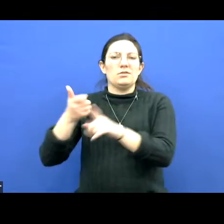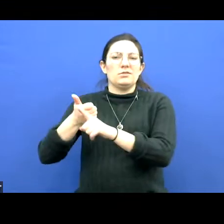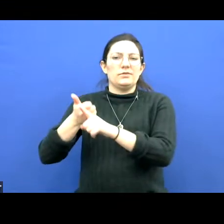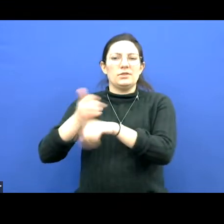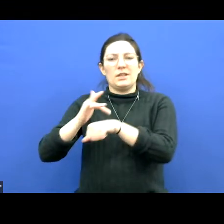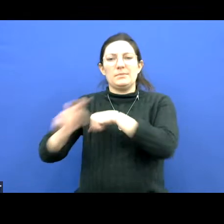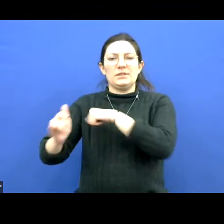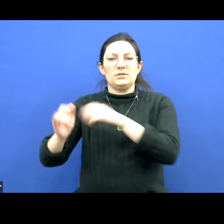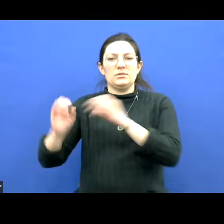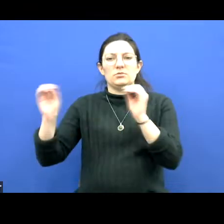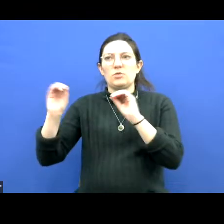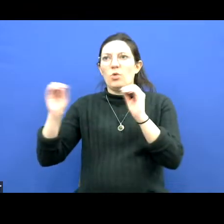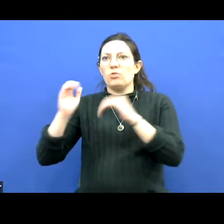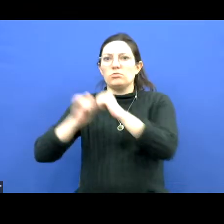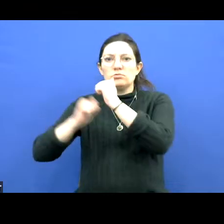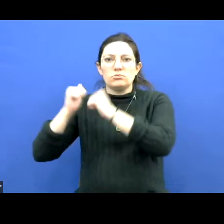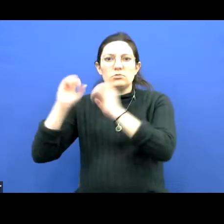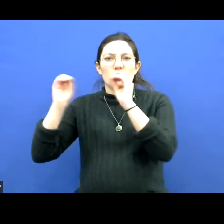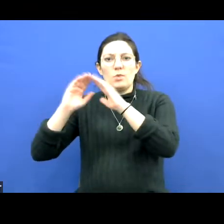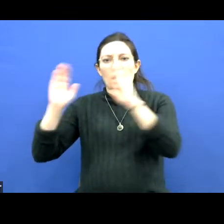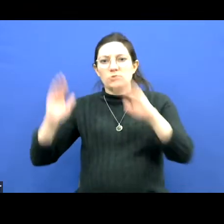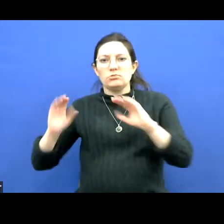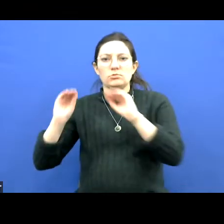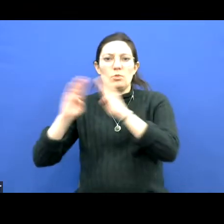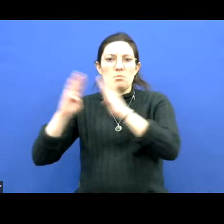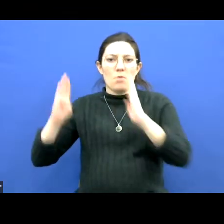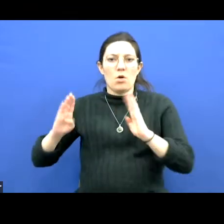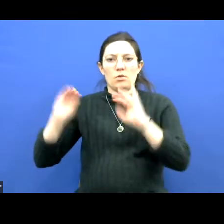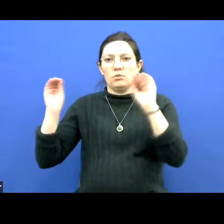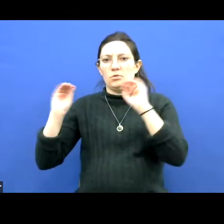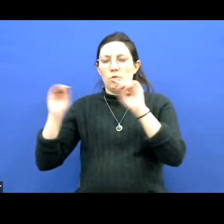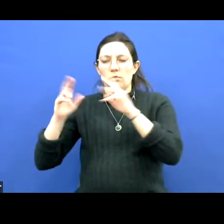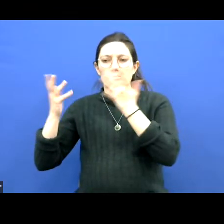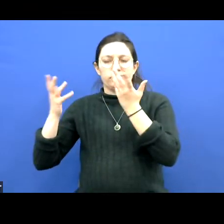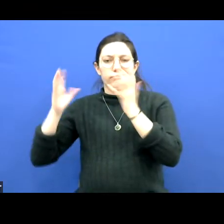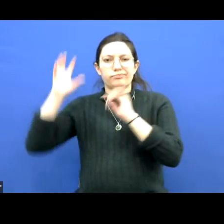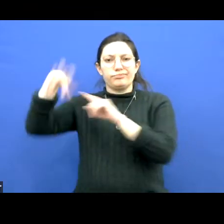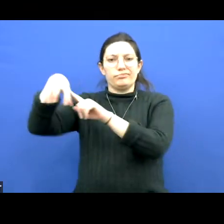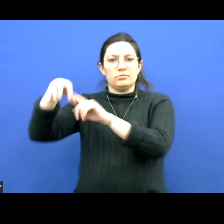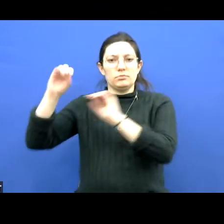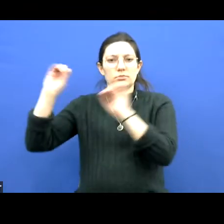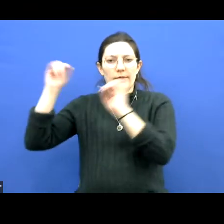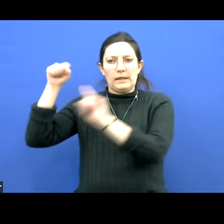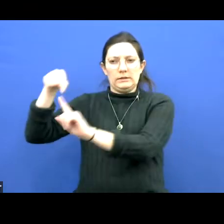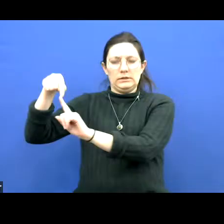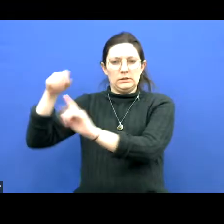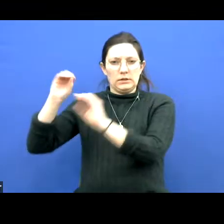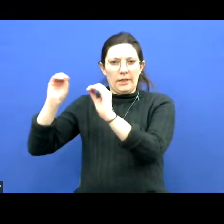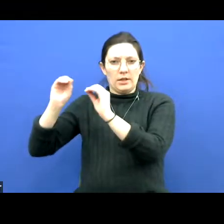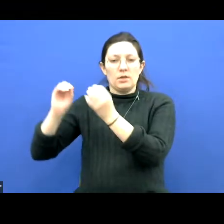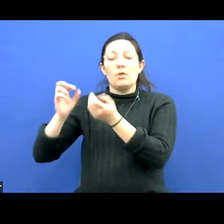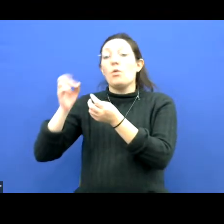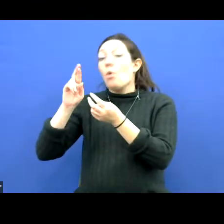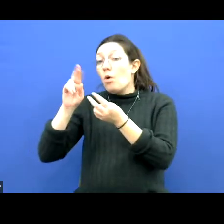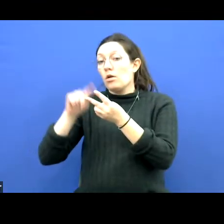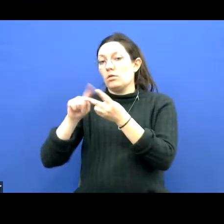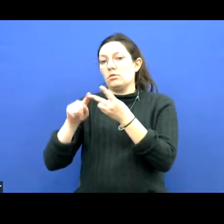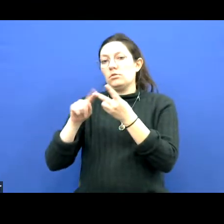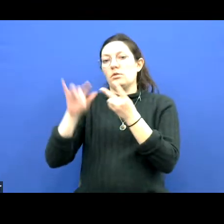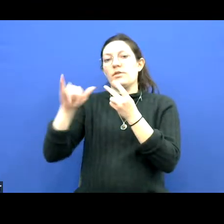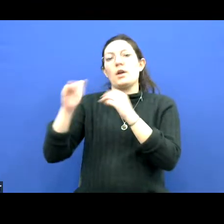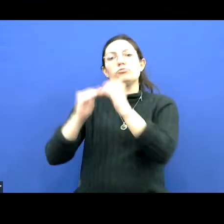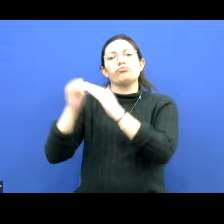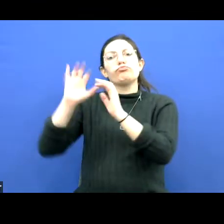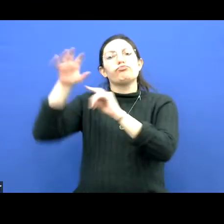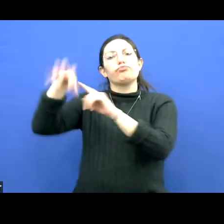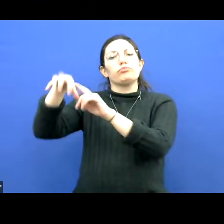and nor is there anything that historic that happened there, or maybe a historic structure that was demolished that has been identified.